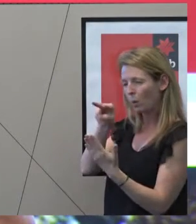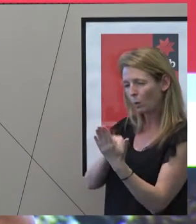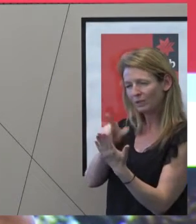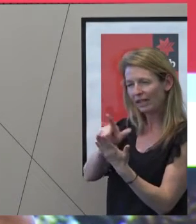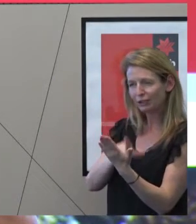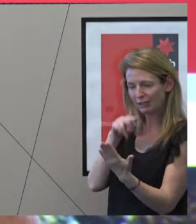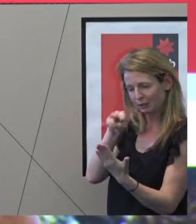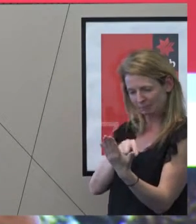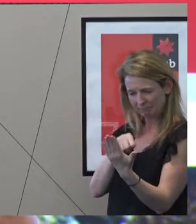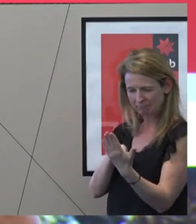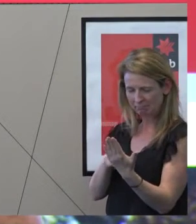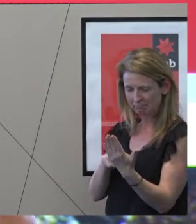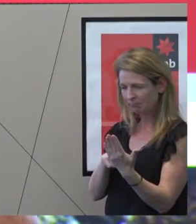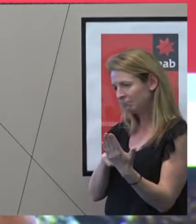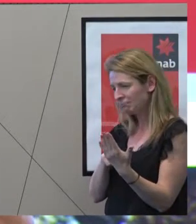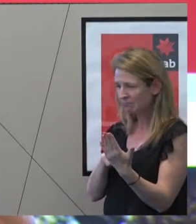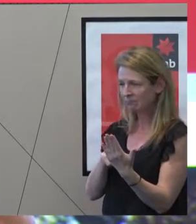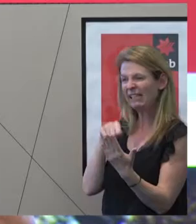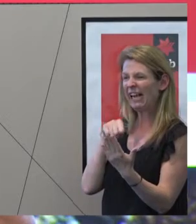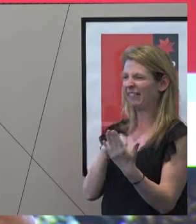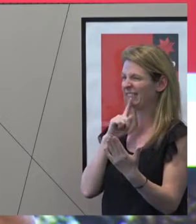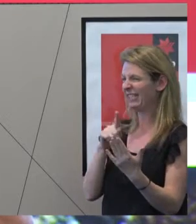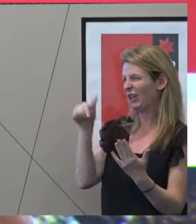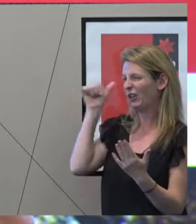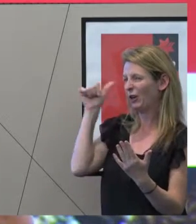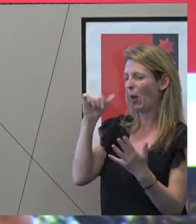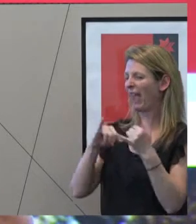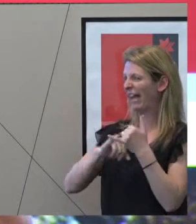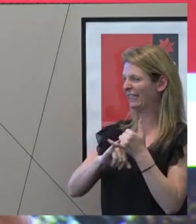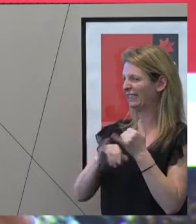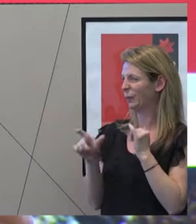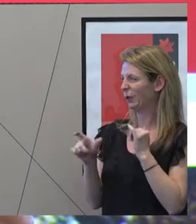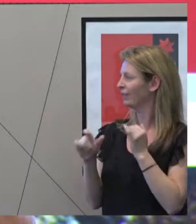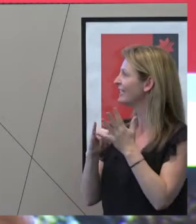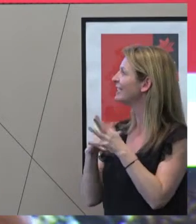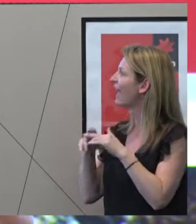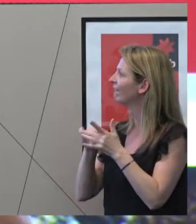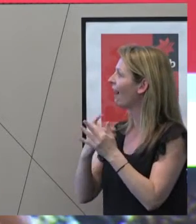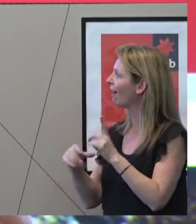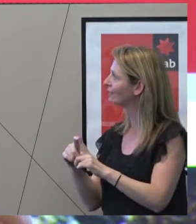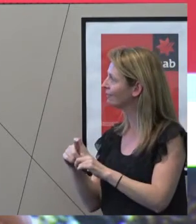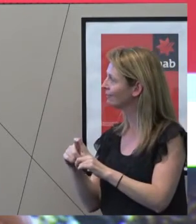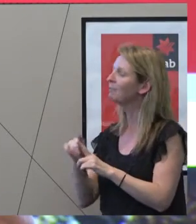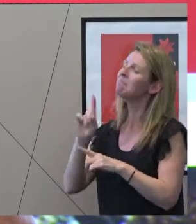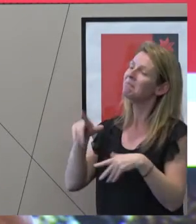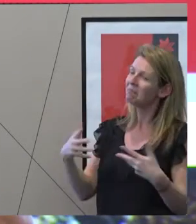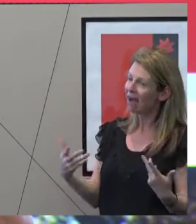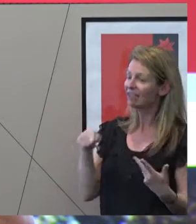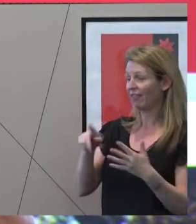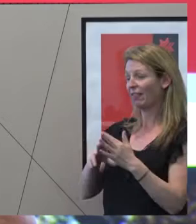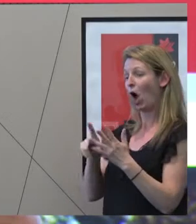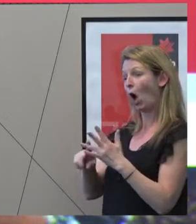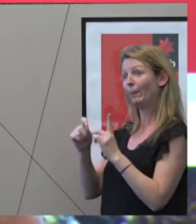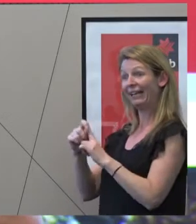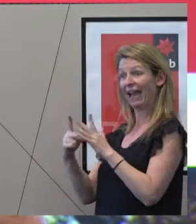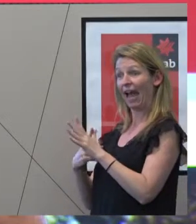and the dreaded S word, the quality and safeguards. OPA, the Office of Public Advocate, is mentioned in that, but I